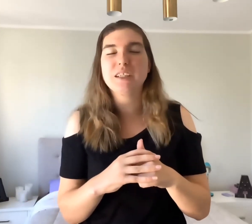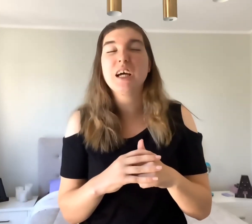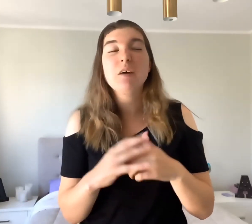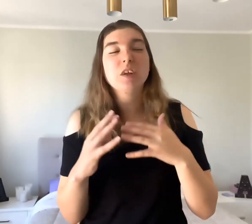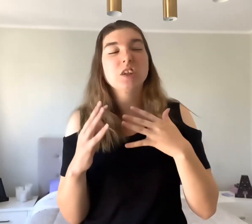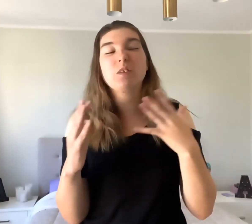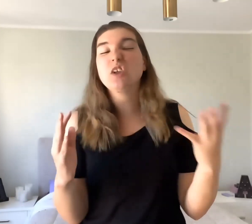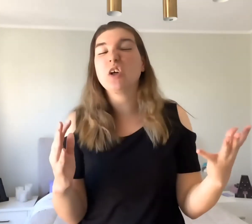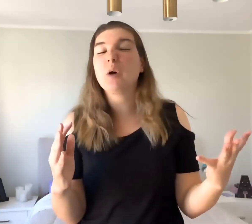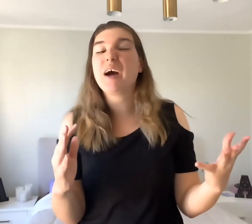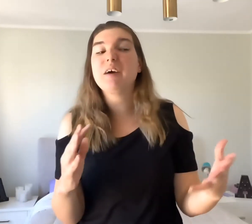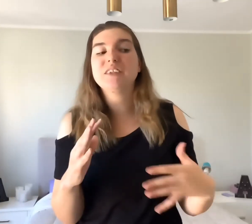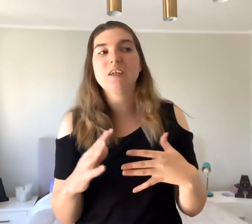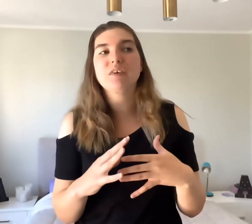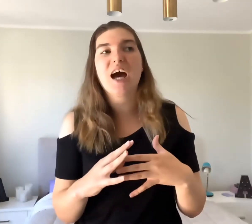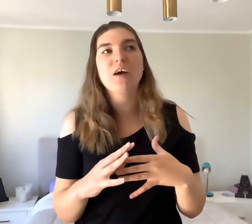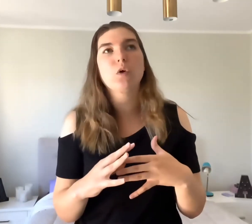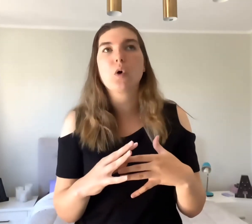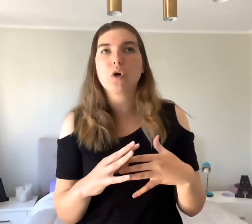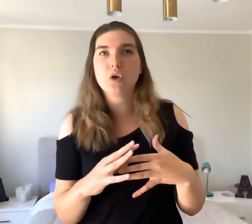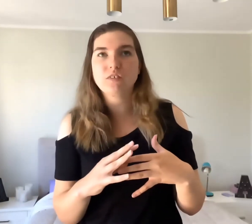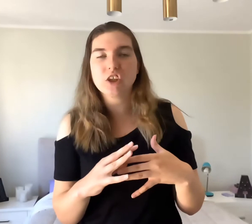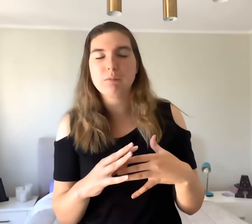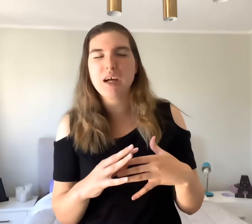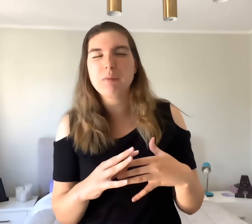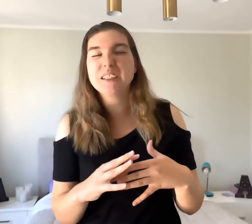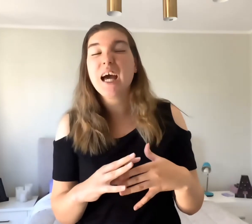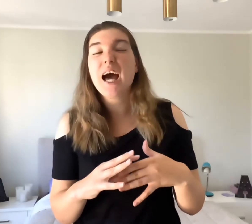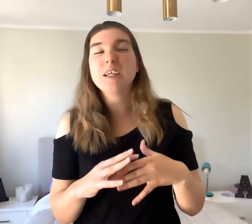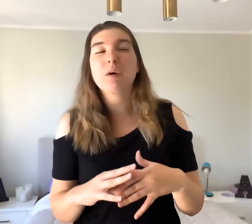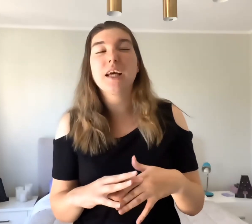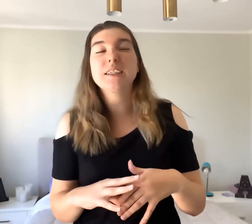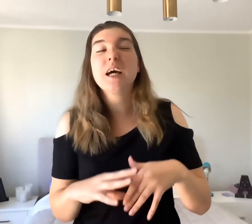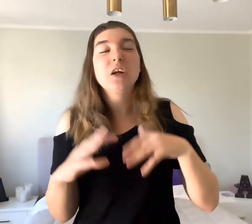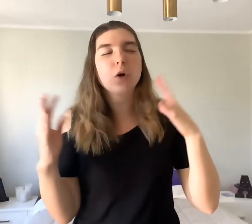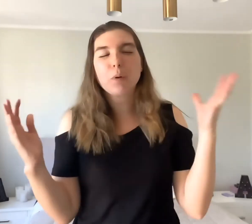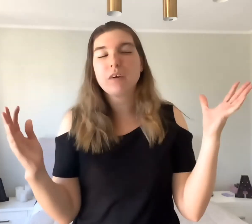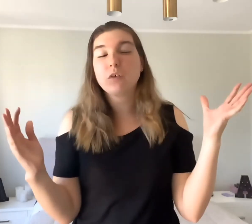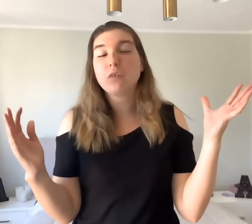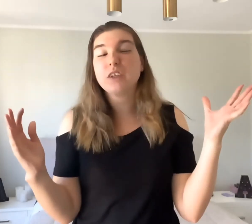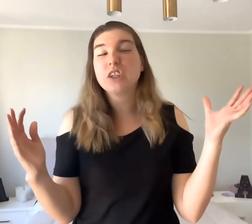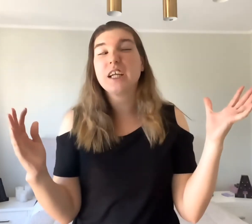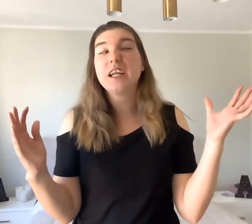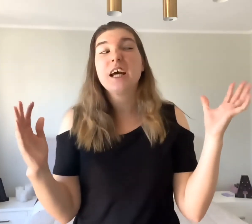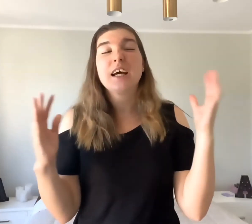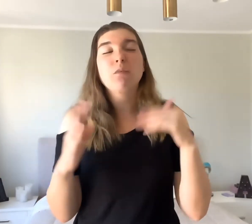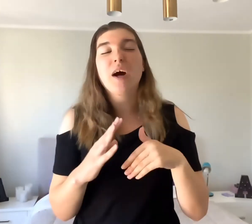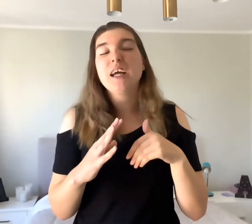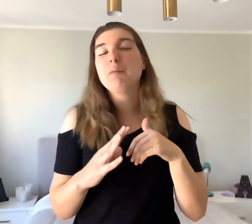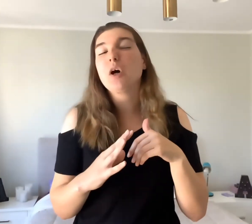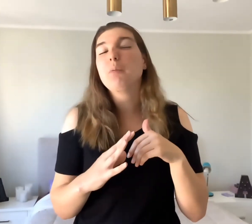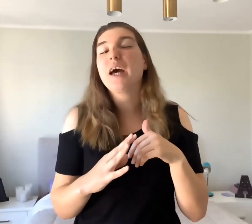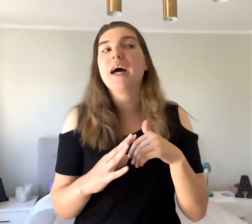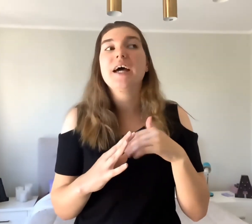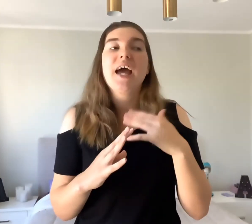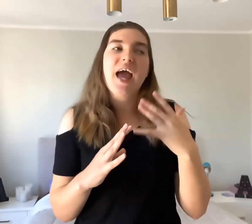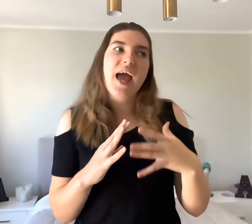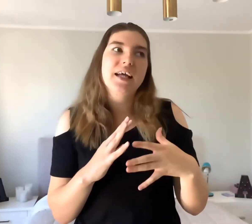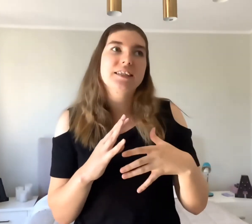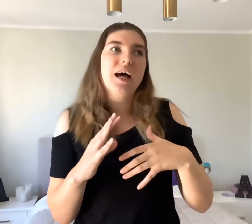For those of you who don't know, I have CVI or cortical visual impairment, as well as no peripheral vision, right hemianopia, and other